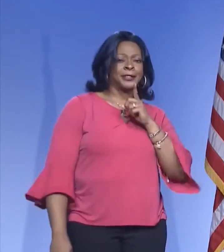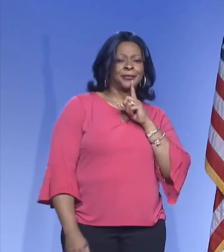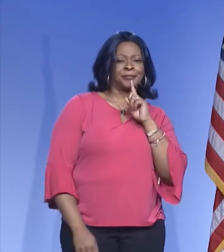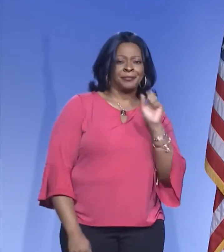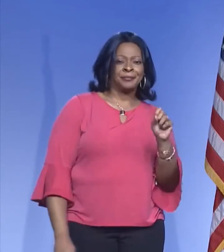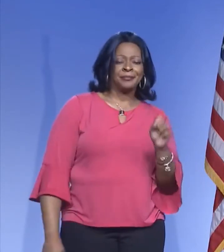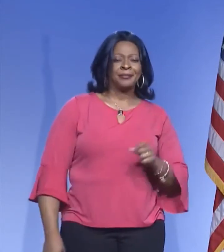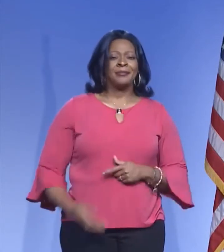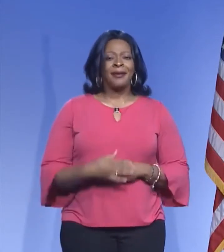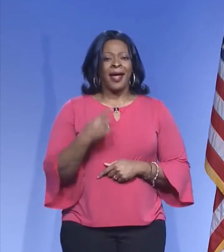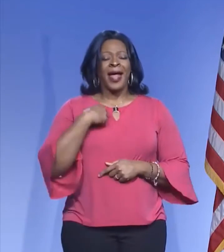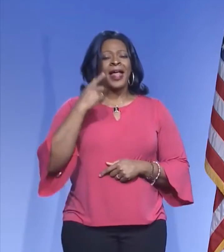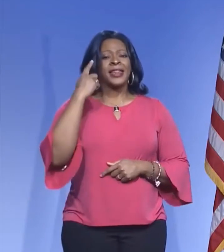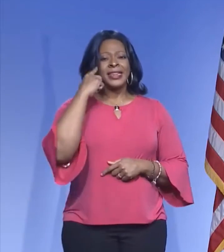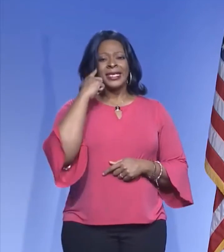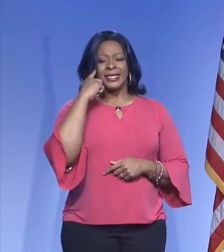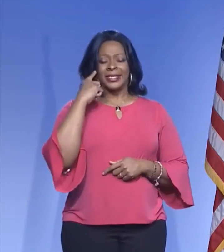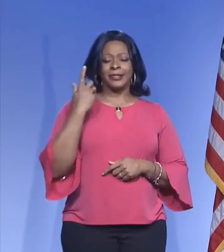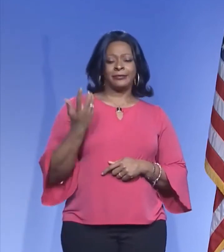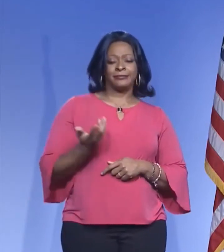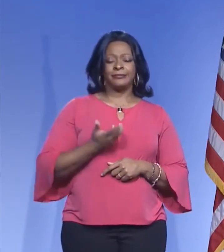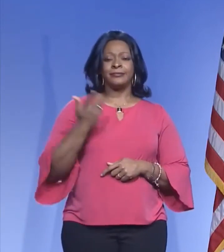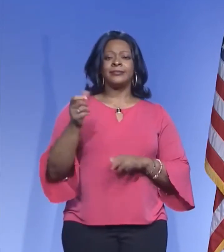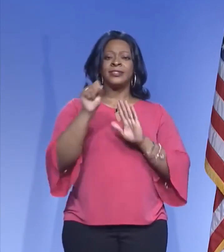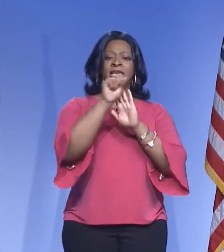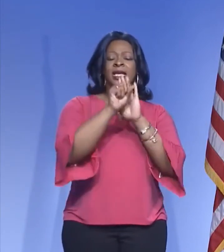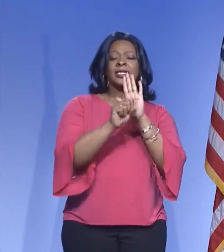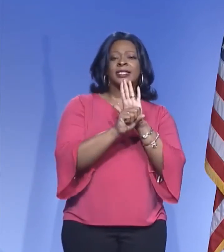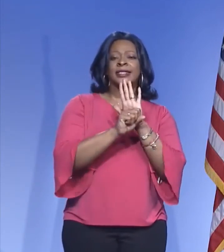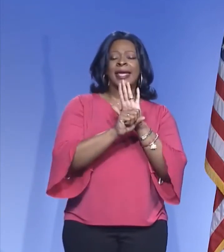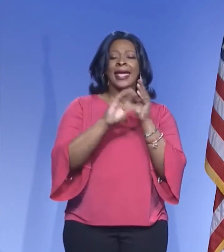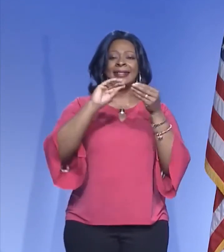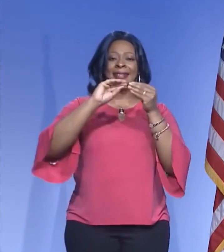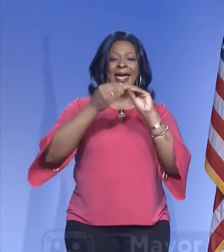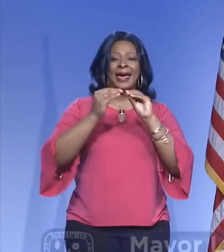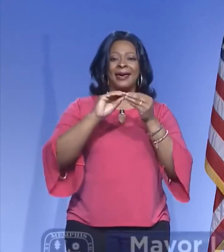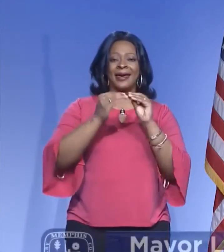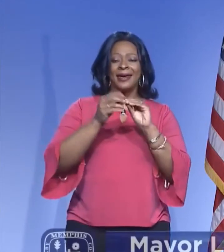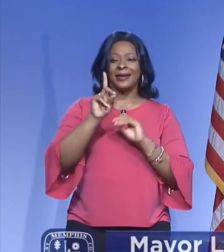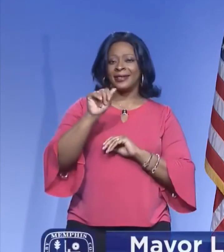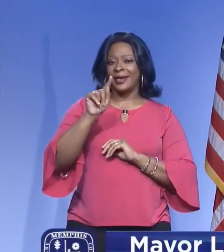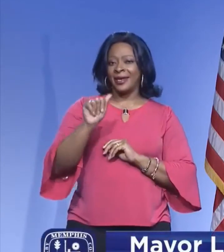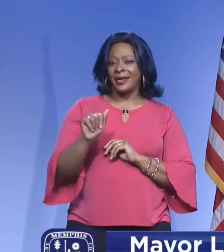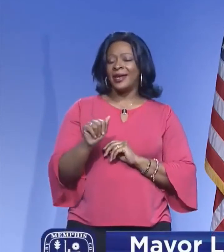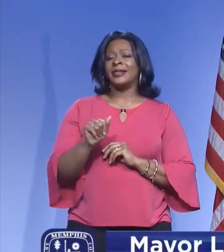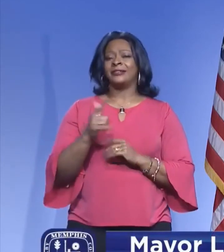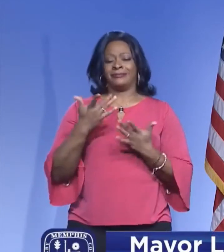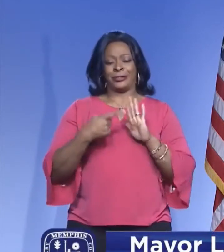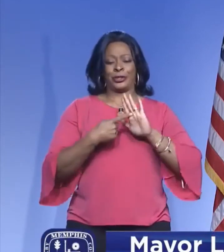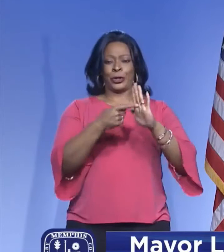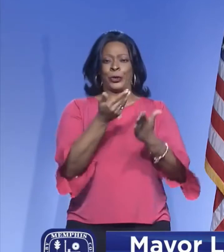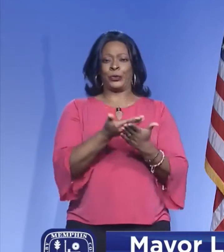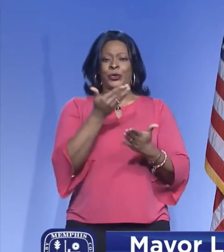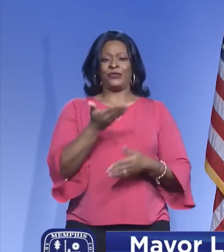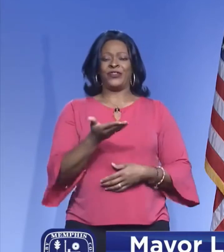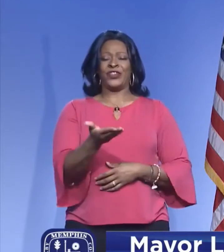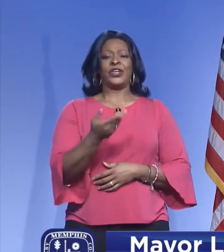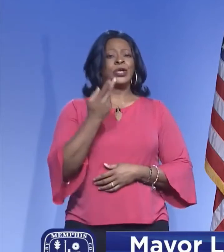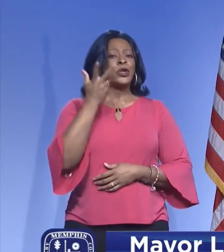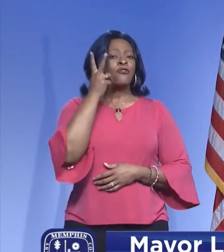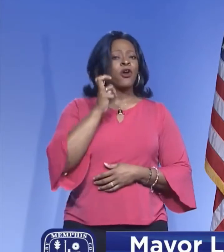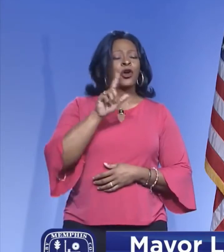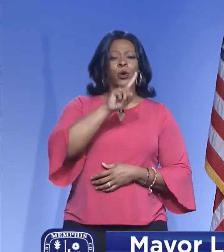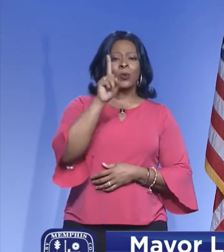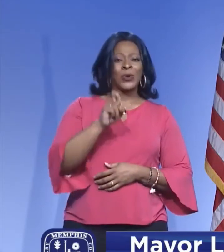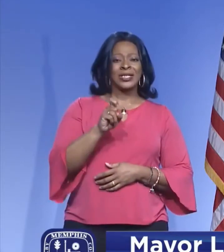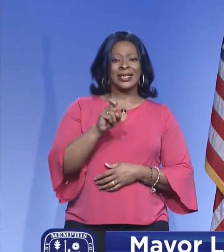think that in terms of the state data, I think they speak for themselves. And you heard a question